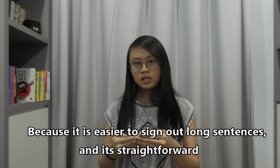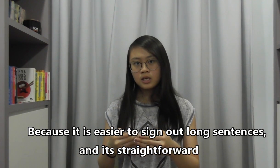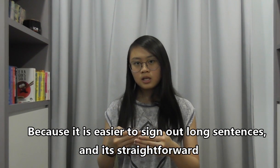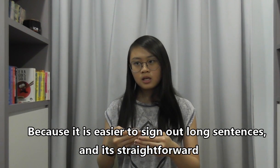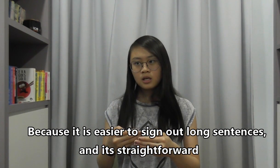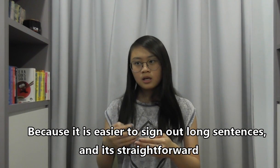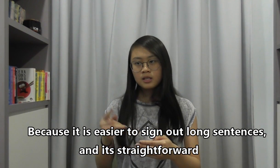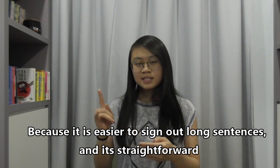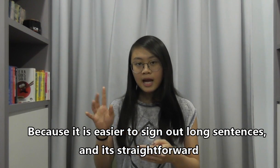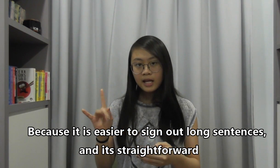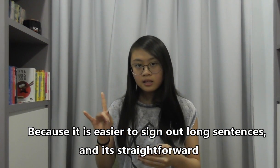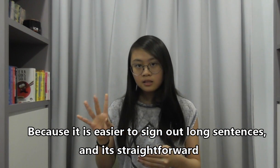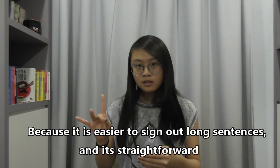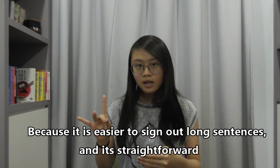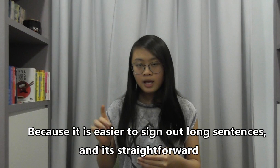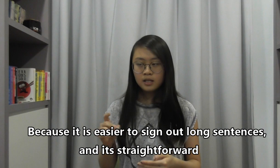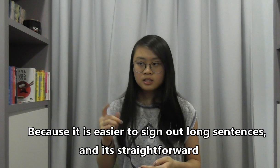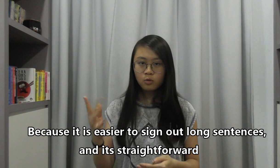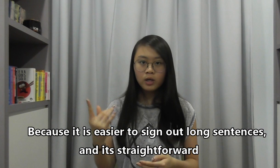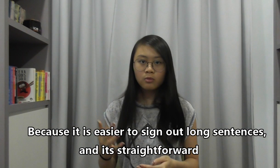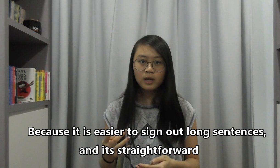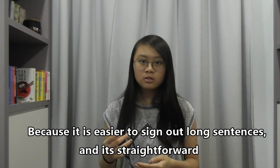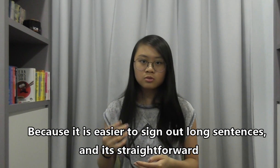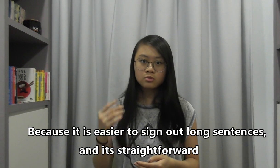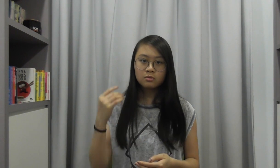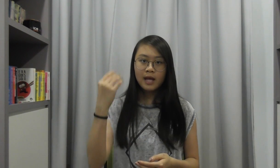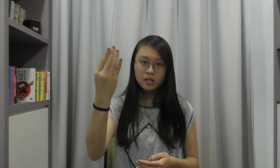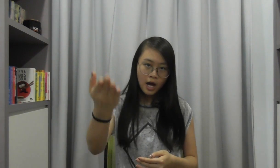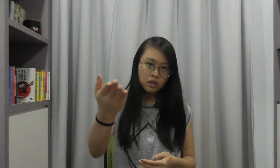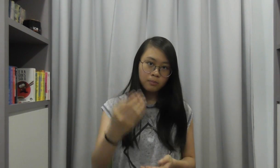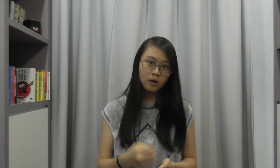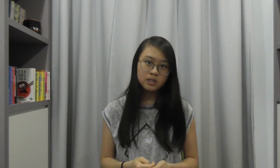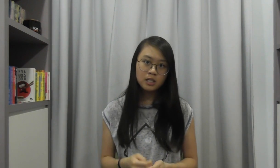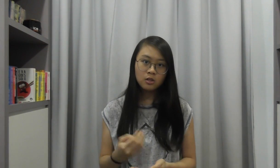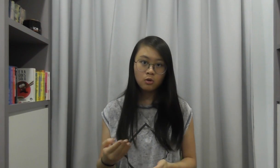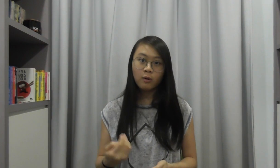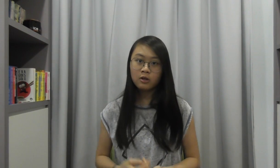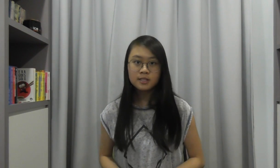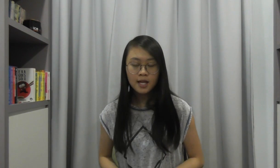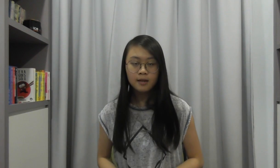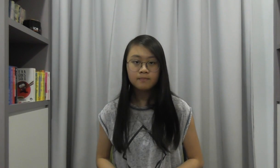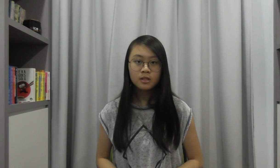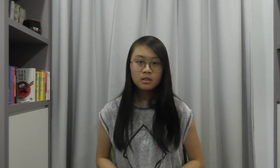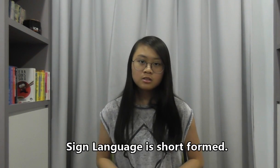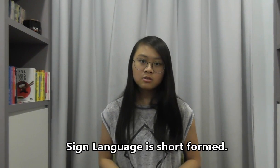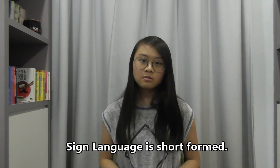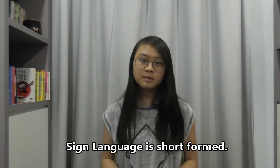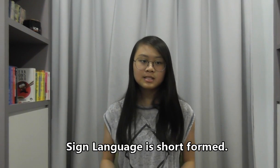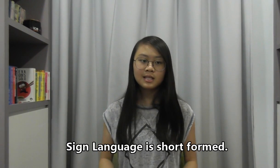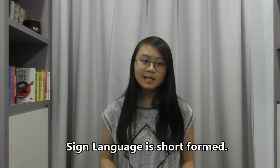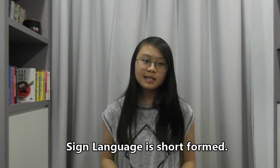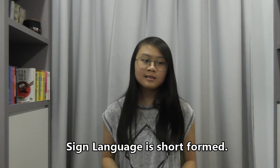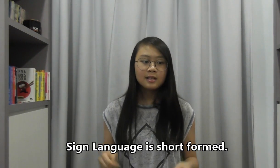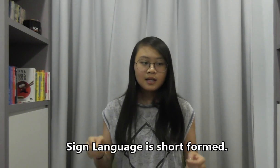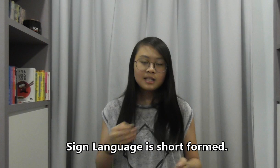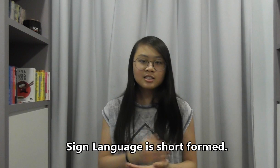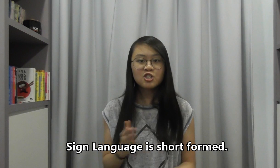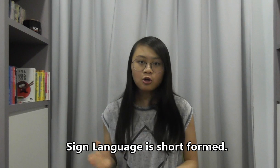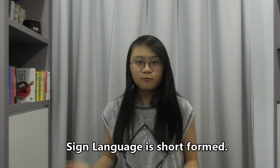actually sign, and it's a quicker way to let the other party know what you're saying. So basically, it's short